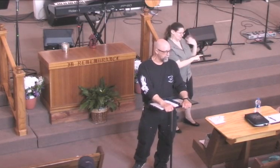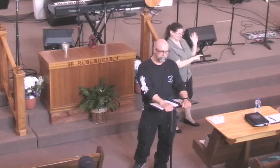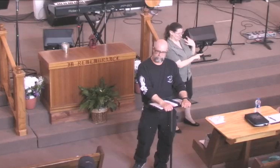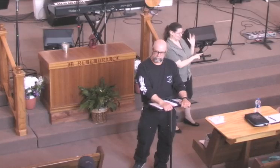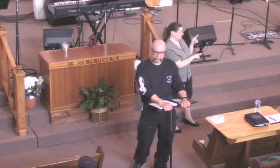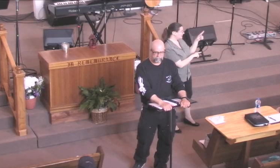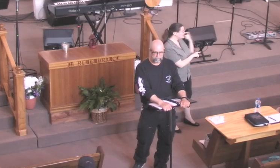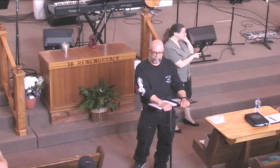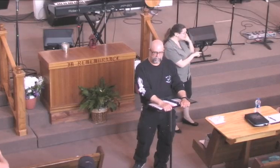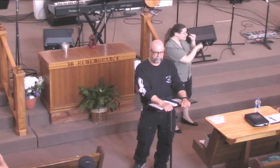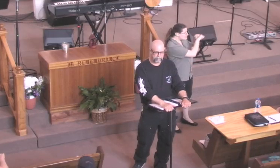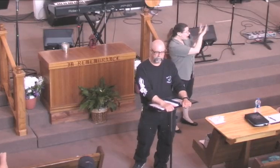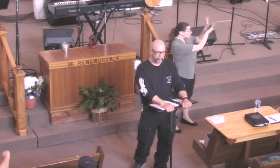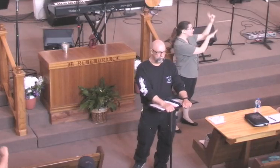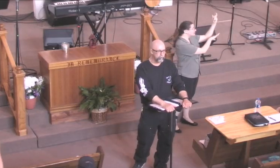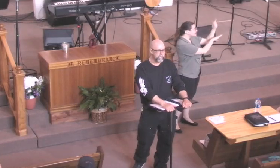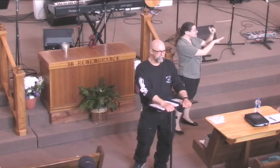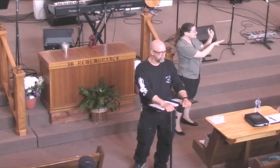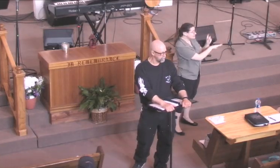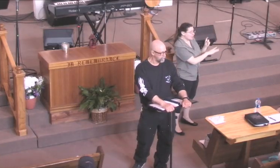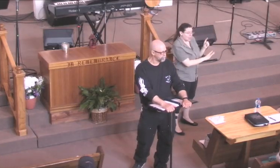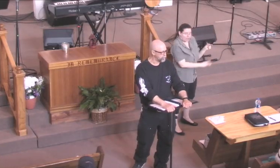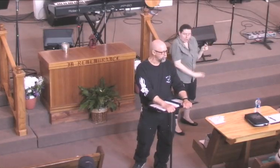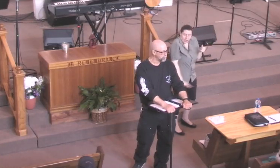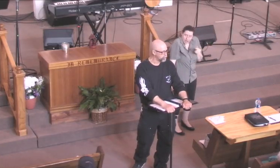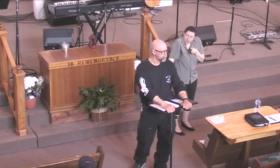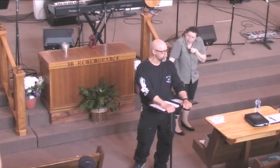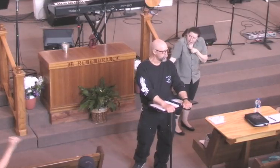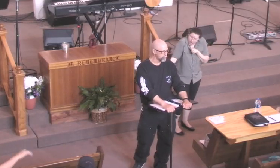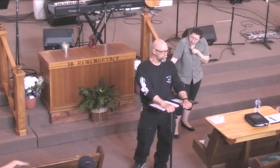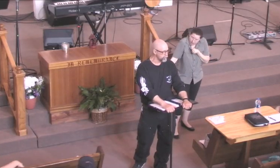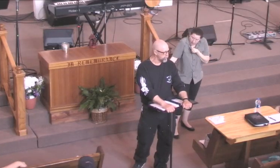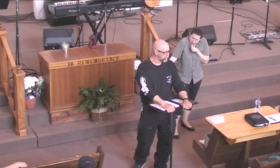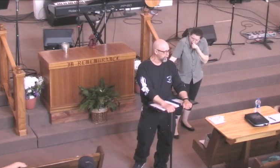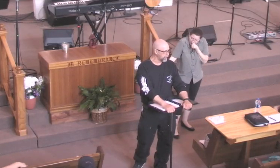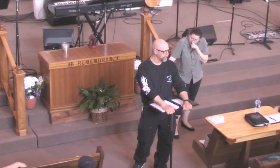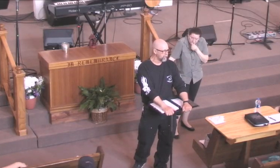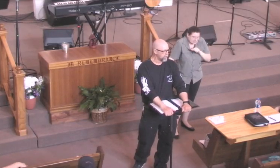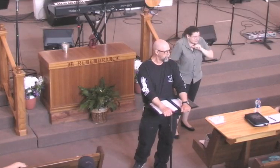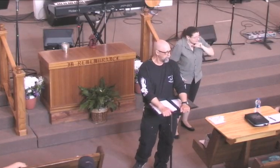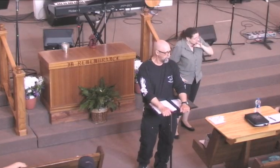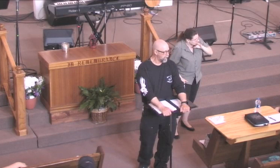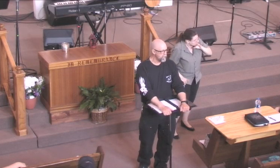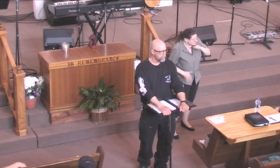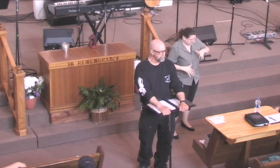out of the mountains. Reeked of booze,